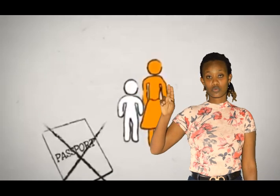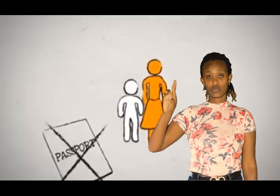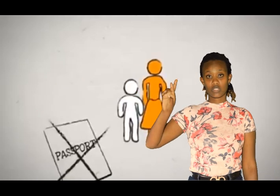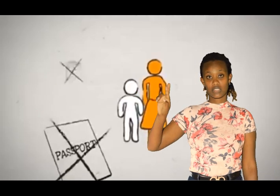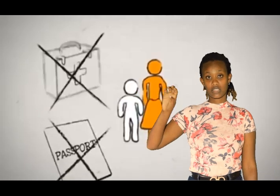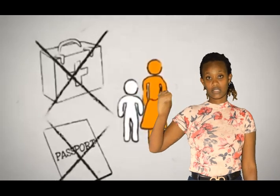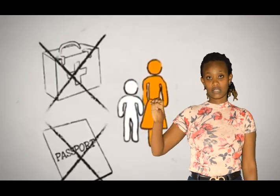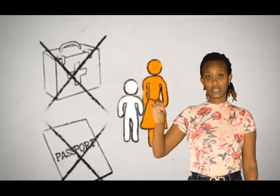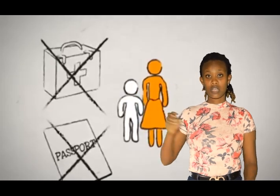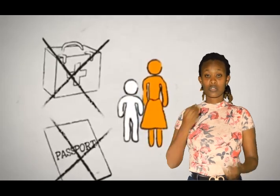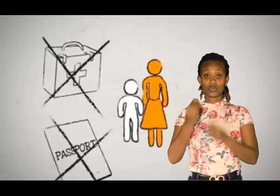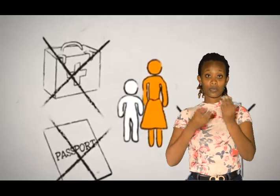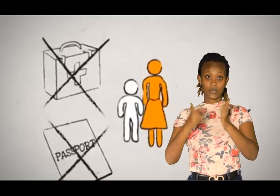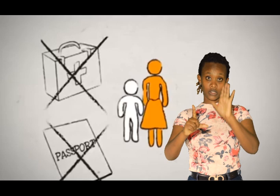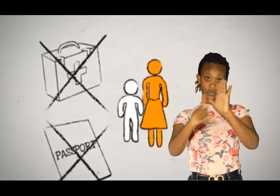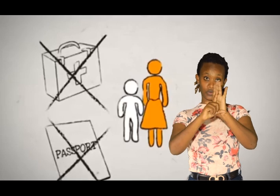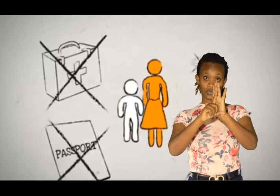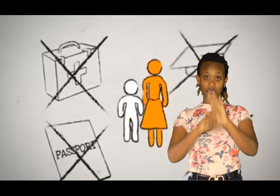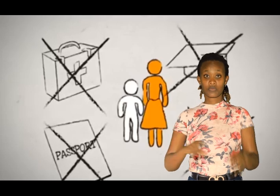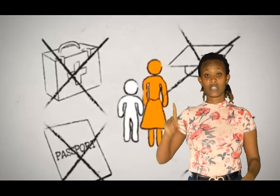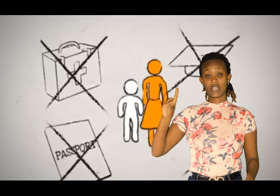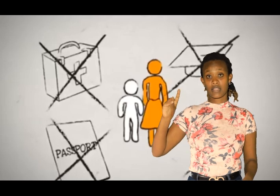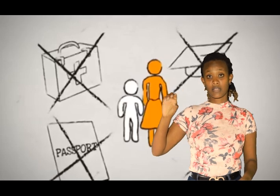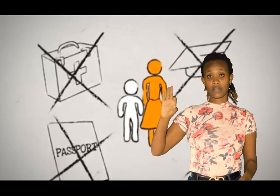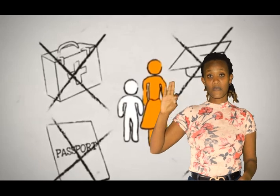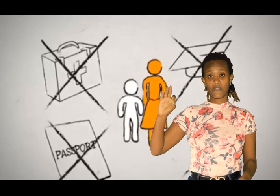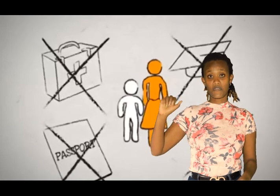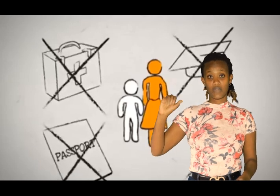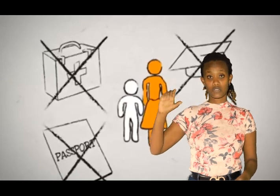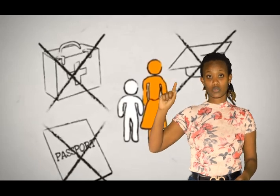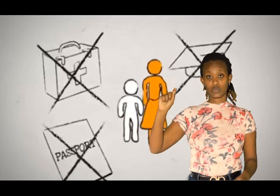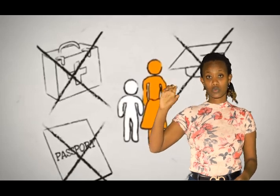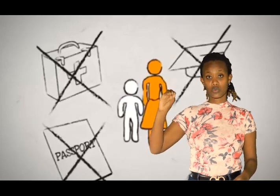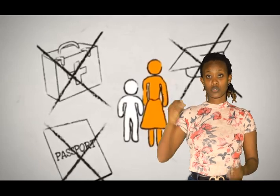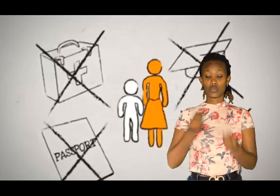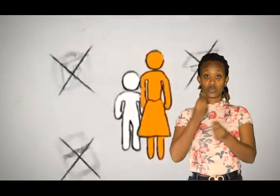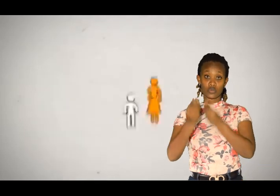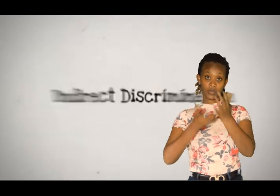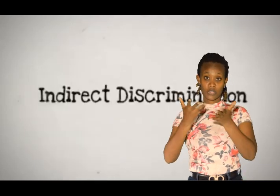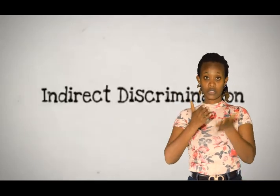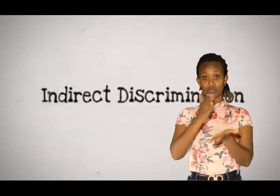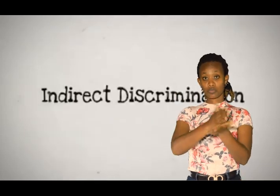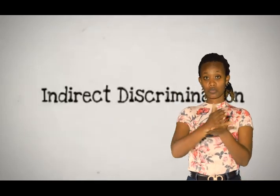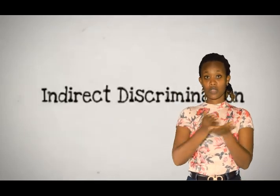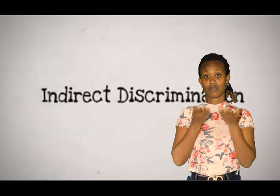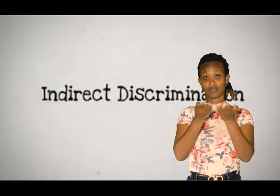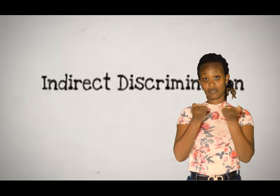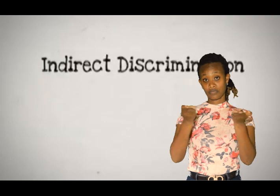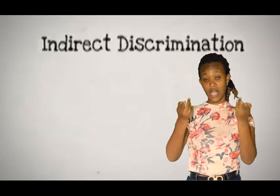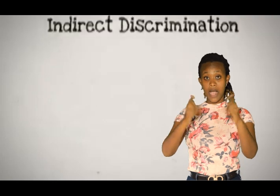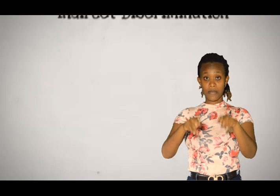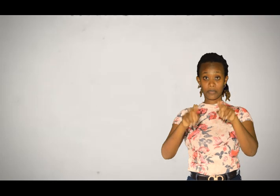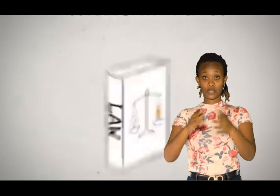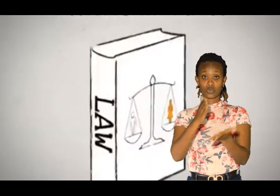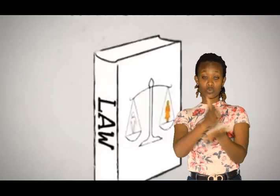law and de facto means of fact, meaning what is actually happening in reality. For example, there is a fish